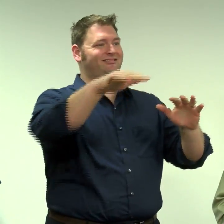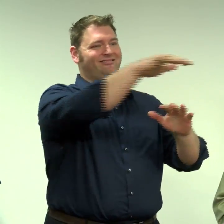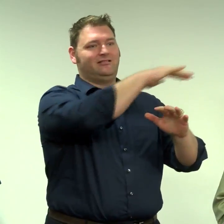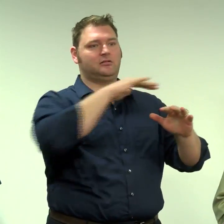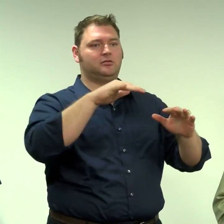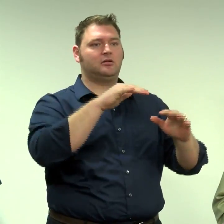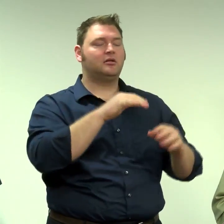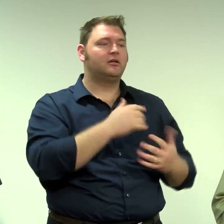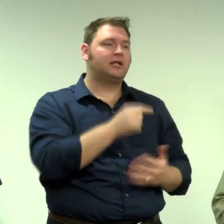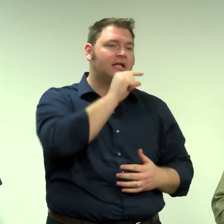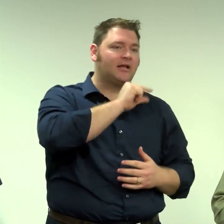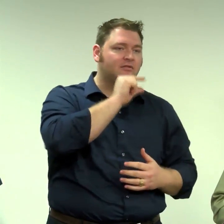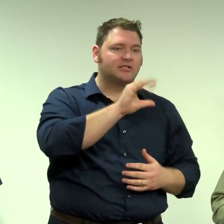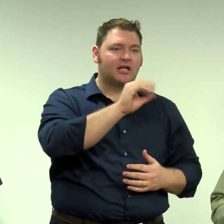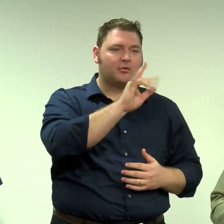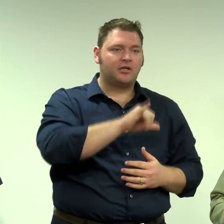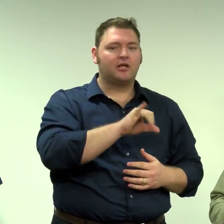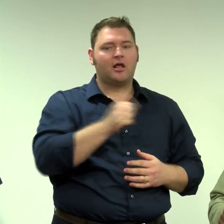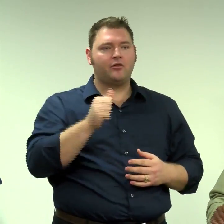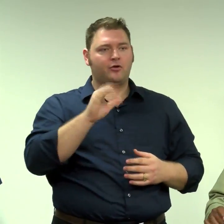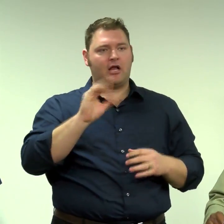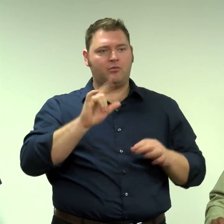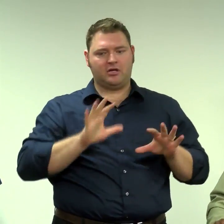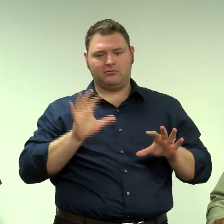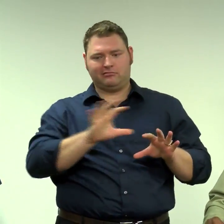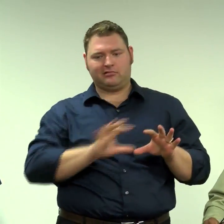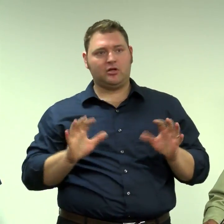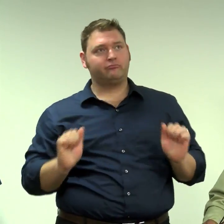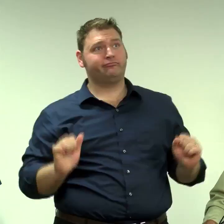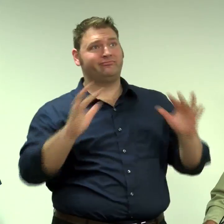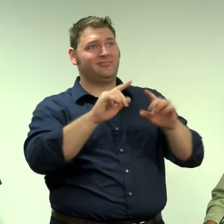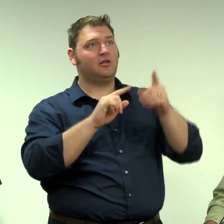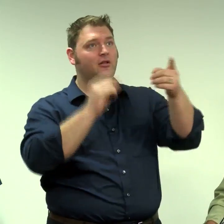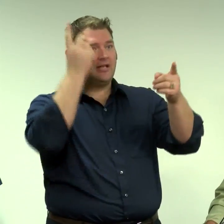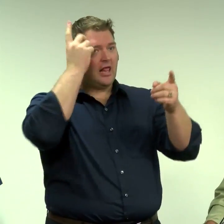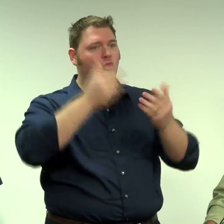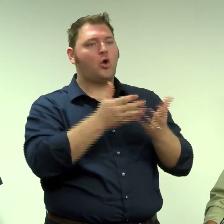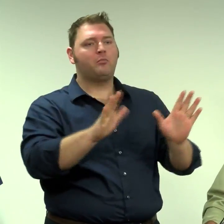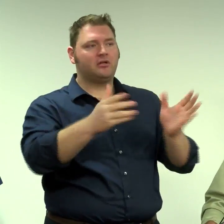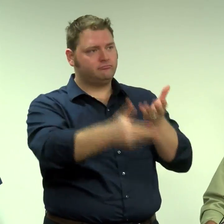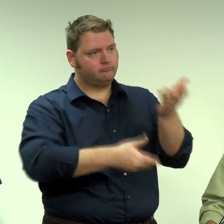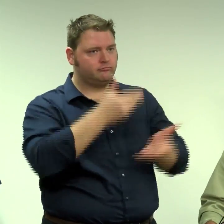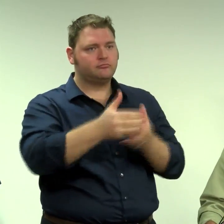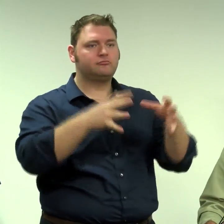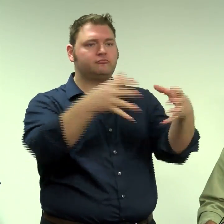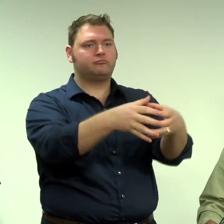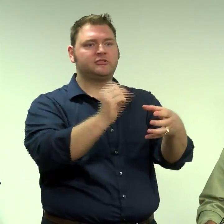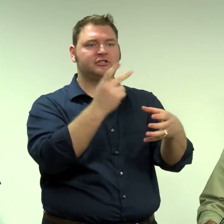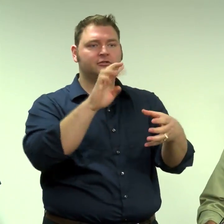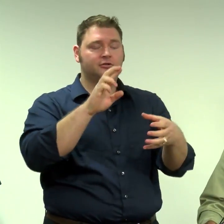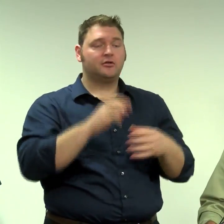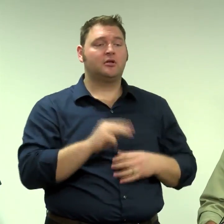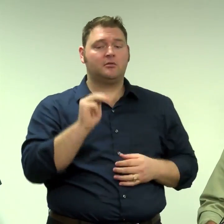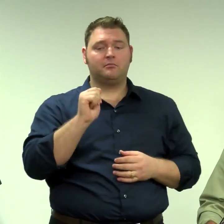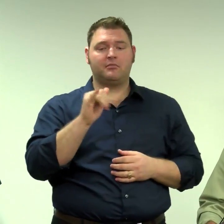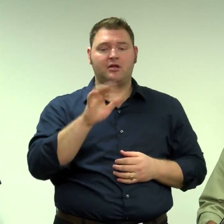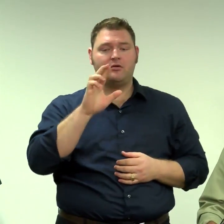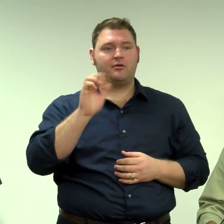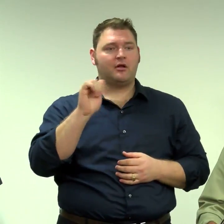like Galveston and others. And so I want to thank them. Mayor Alley in Austin is also setting up to receive people from the